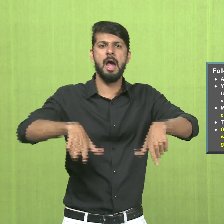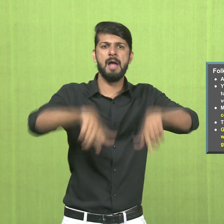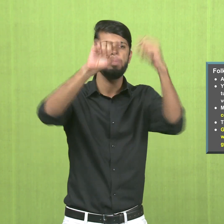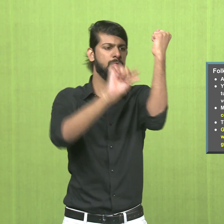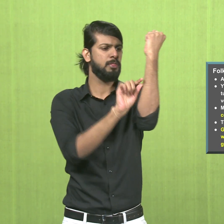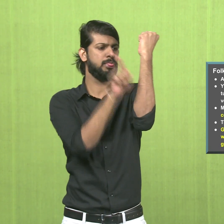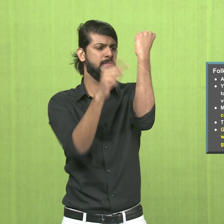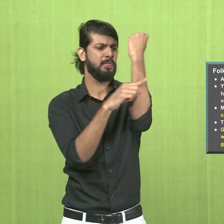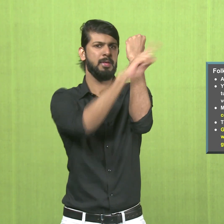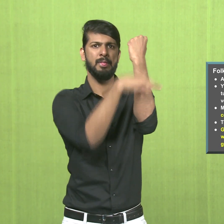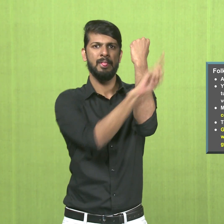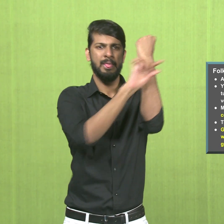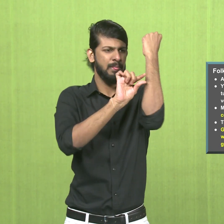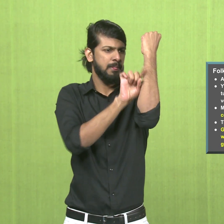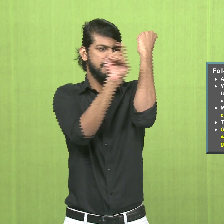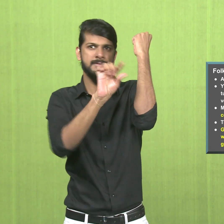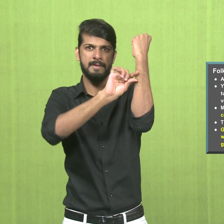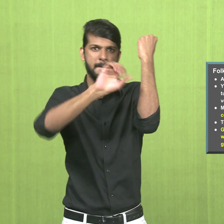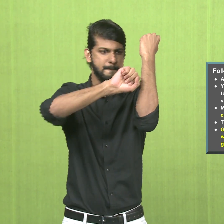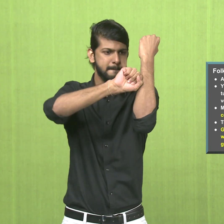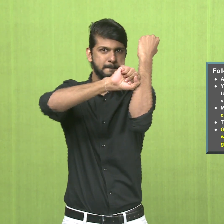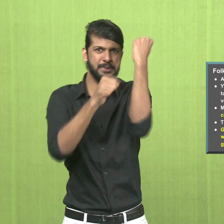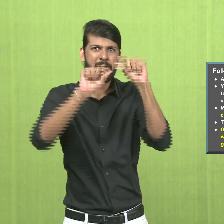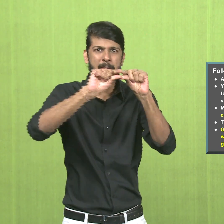They take a unique idea of using a twig